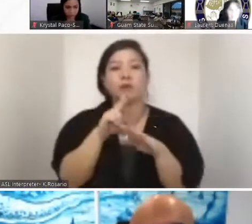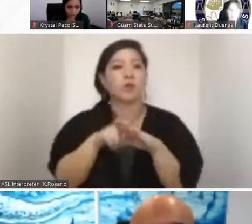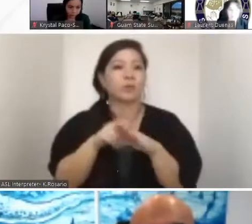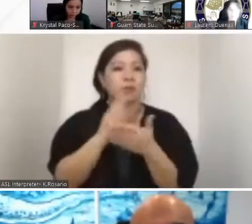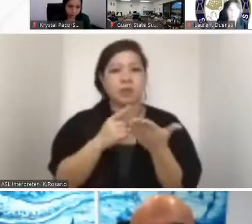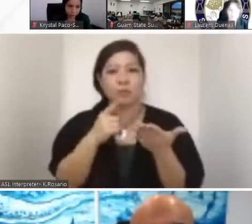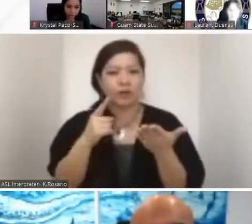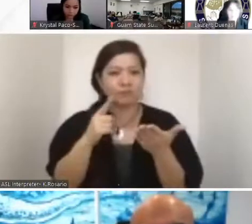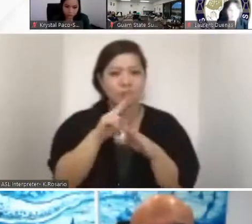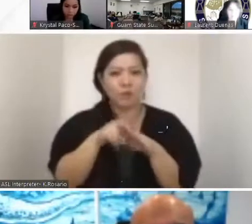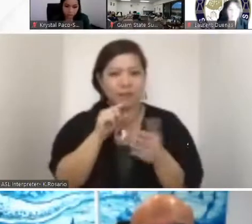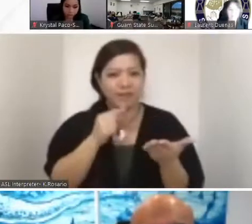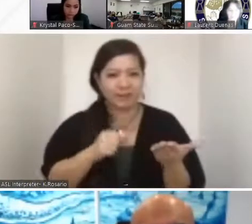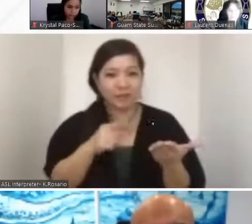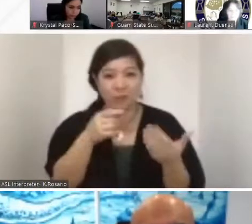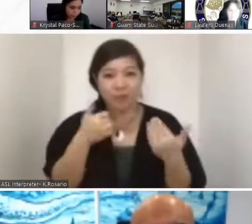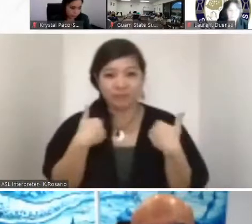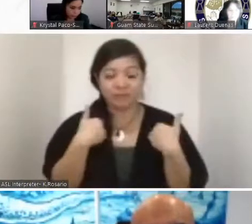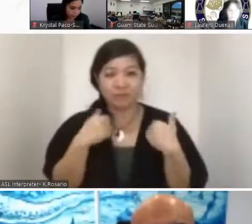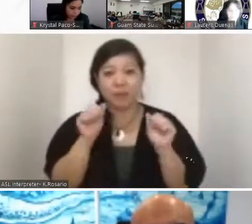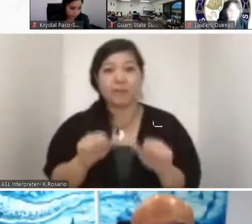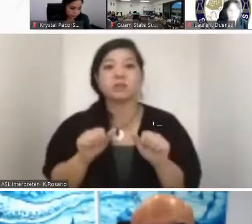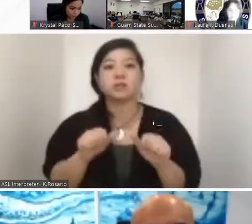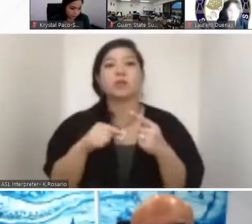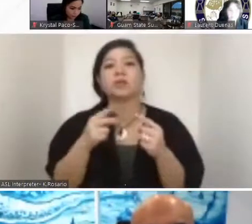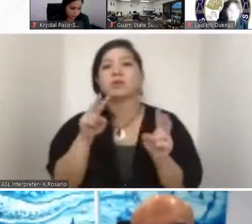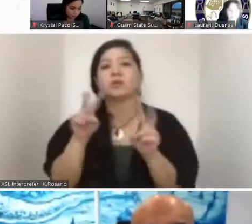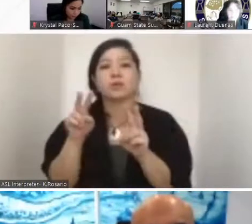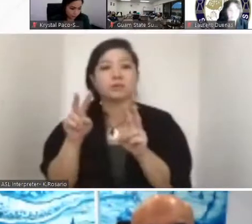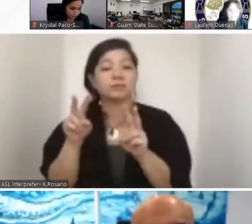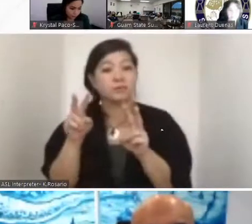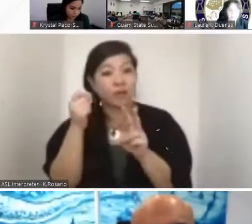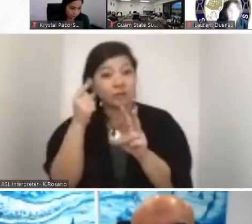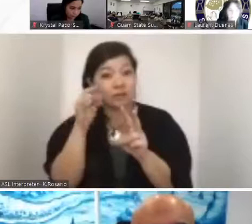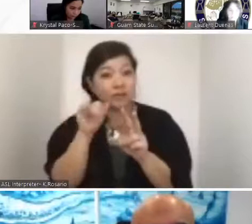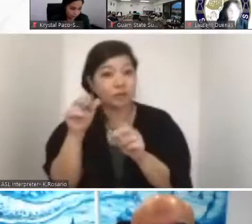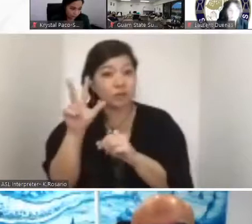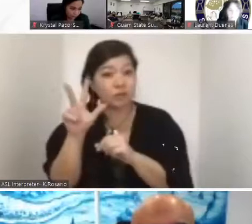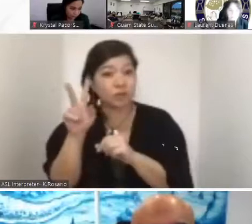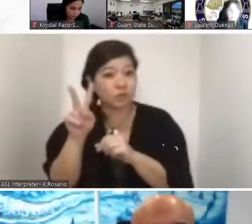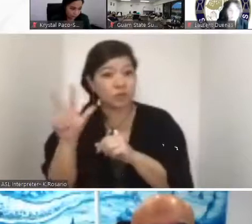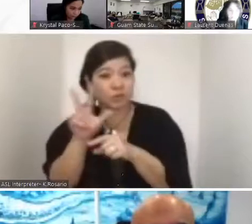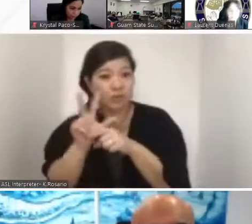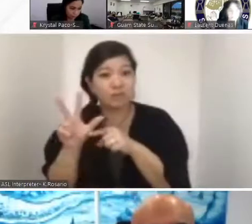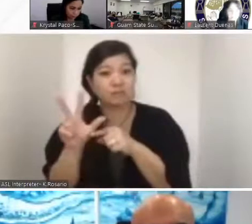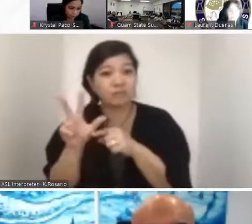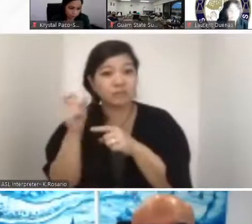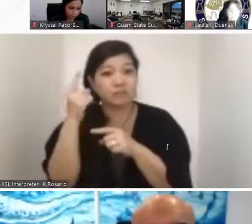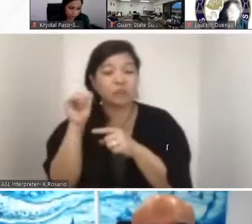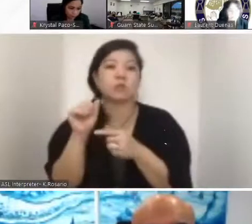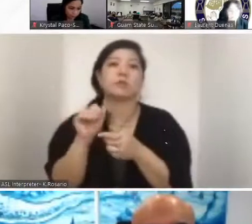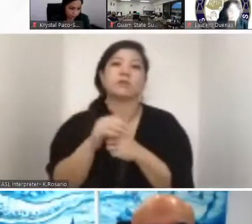normal Thanksgiving, it is possible when you look at the fact that the virus takes 2 to 3 weeks to work its way